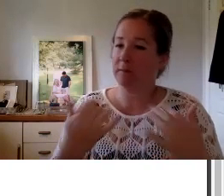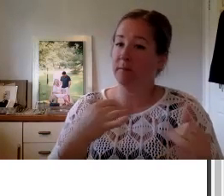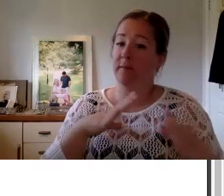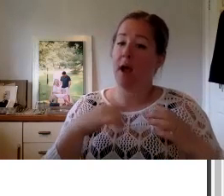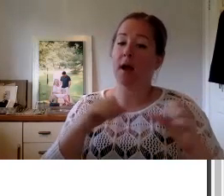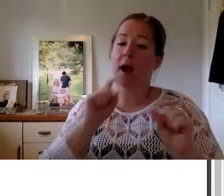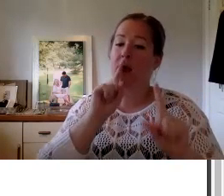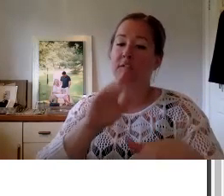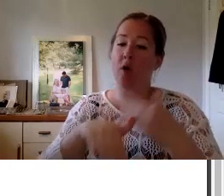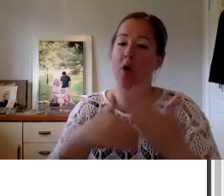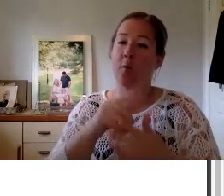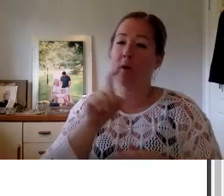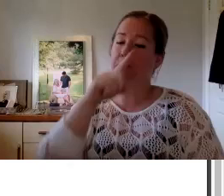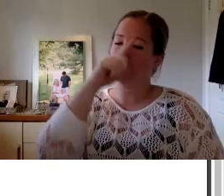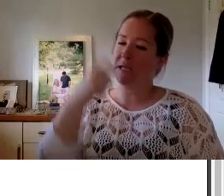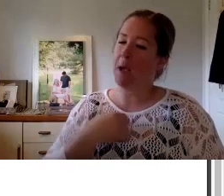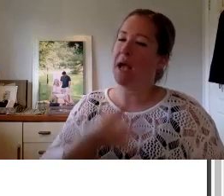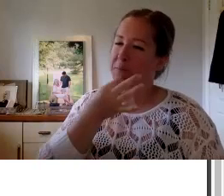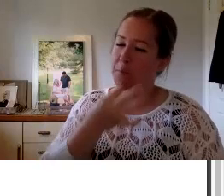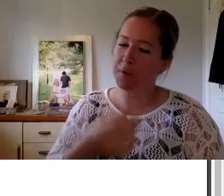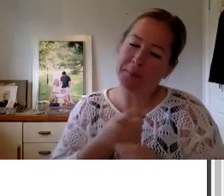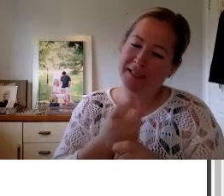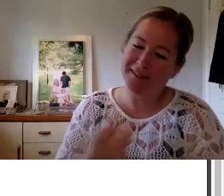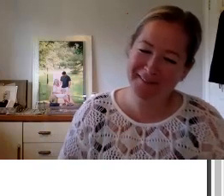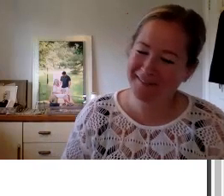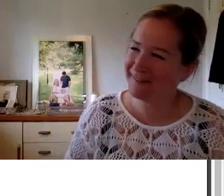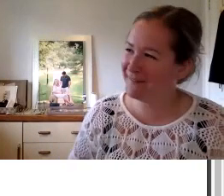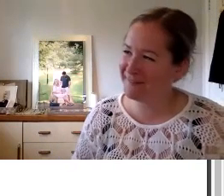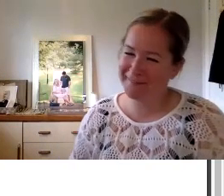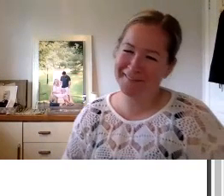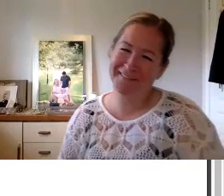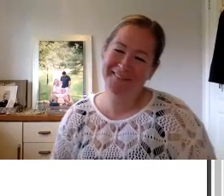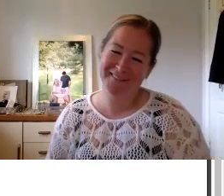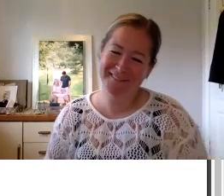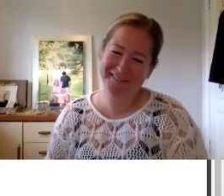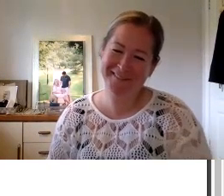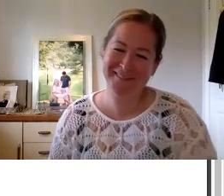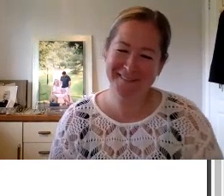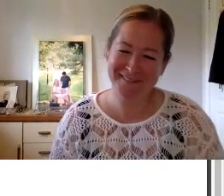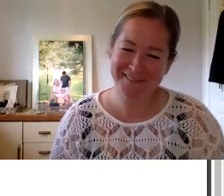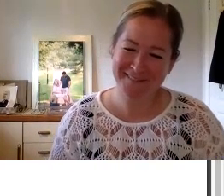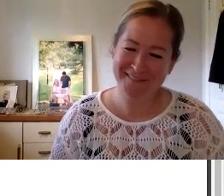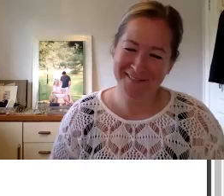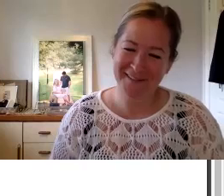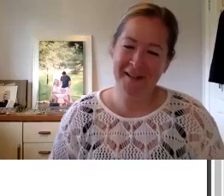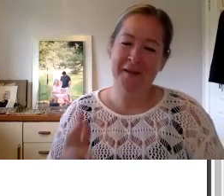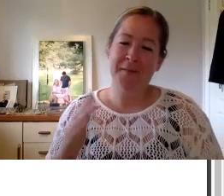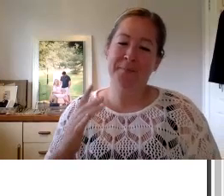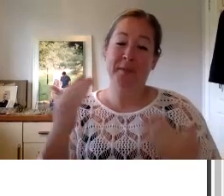anything or not sure, I can answer anything. Believe me, I'm the expert here tonight.